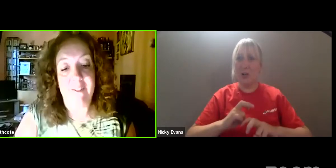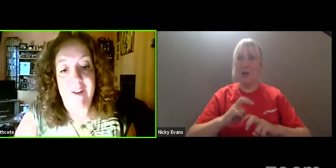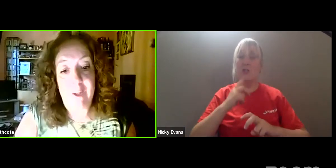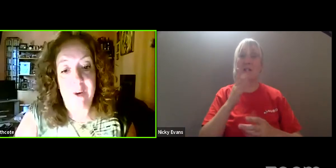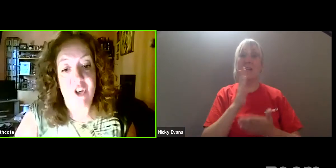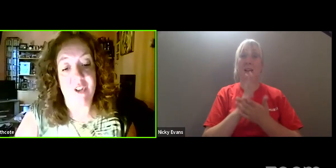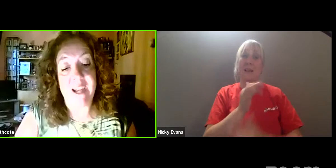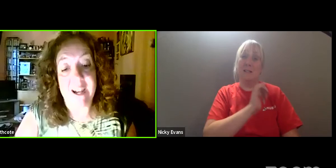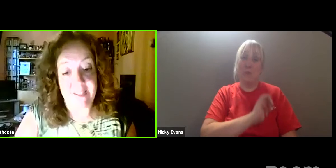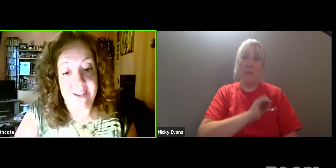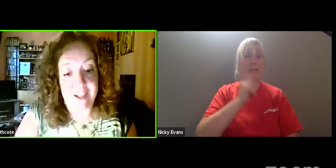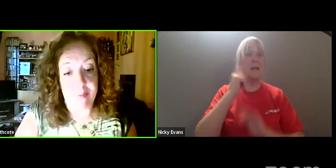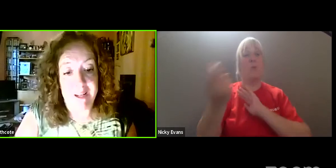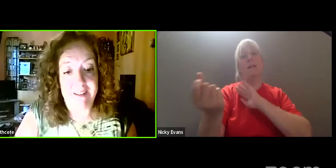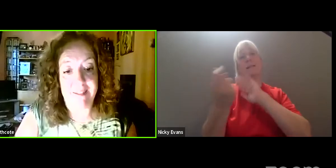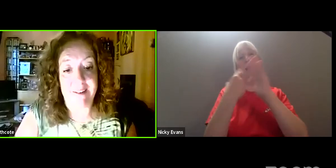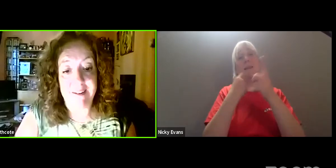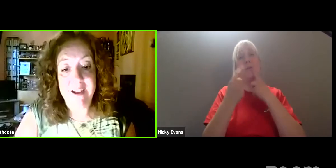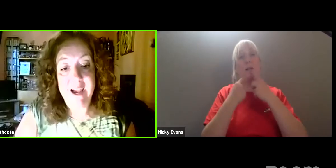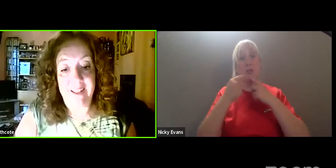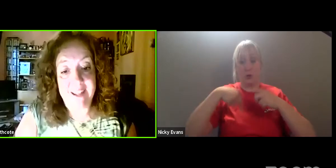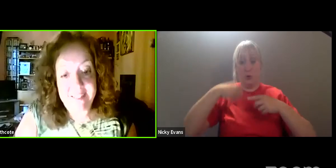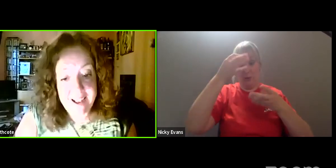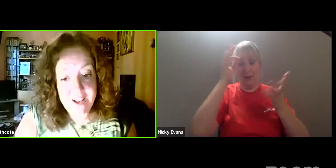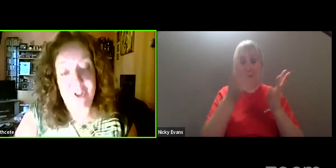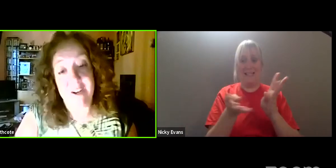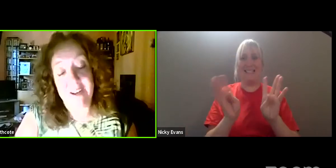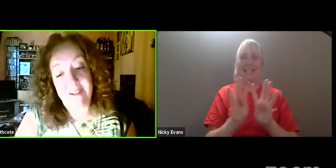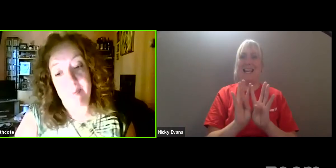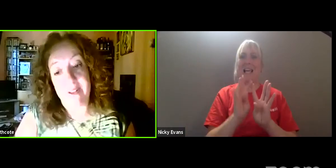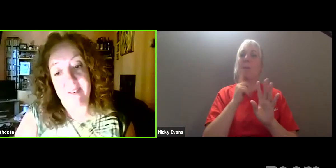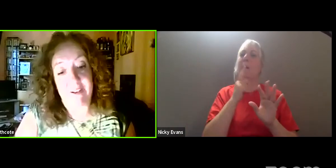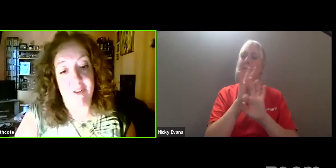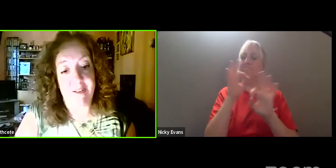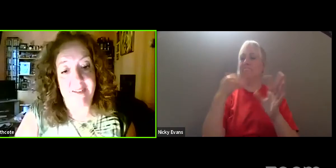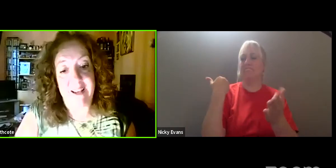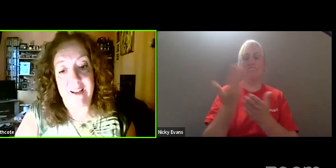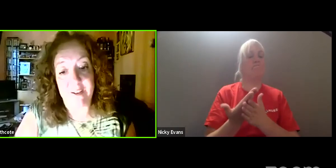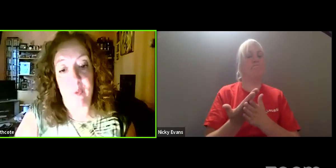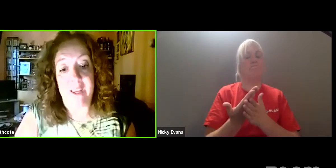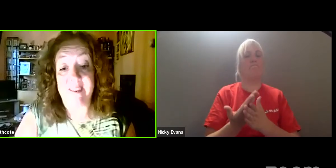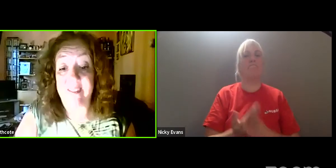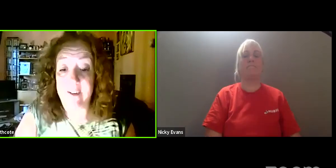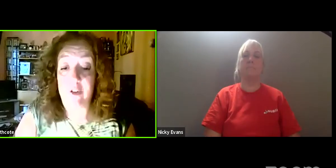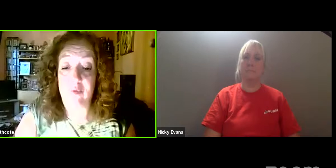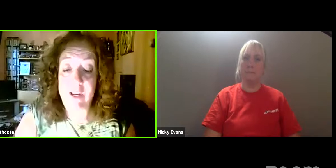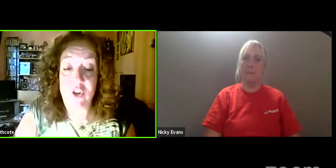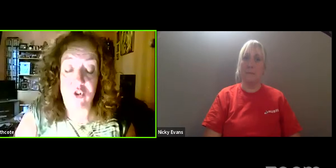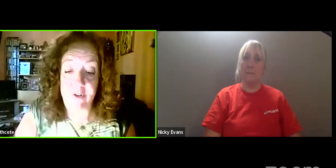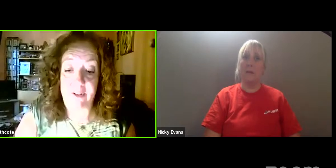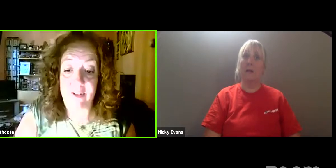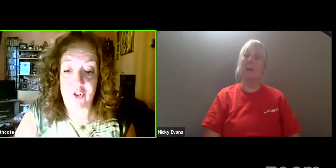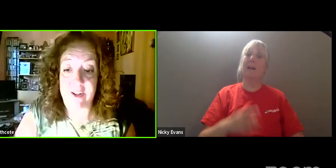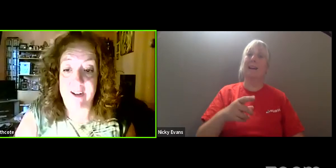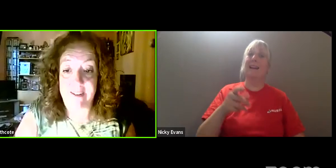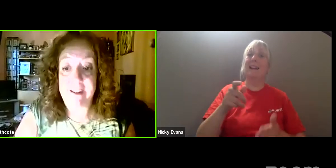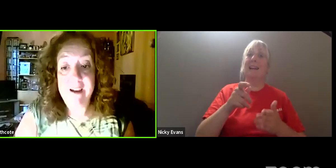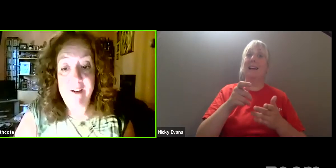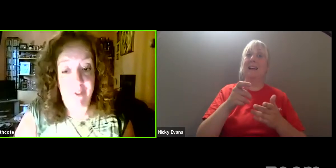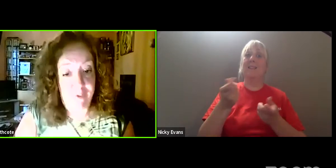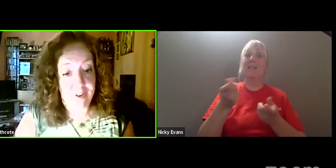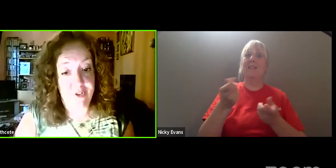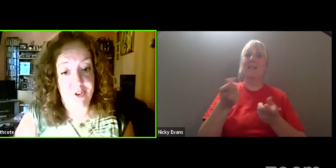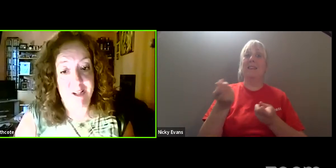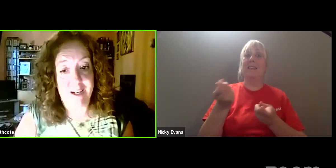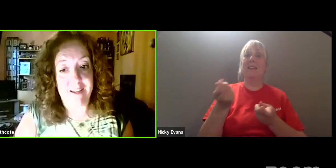and an evaluation that he hasn't yet completed. And the intention announced by the Secretary of State last week is still to reintroduce conditionality